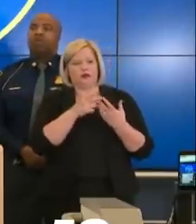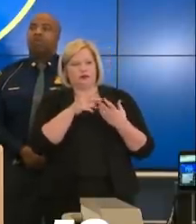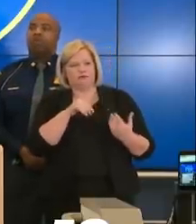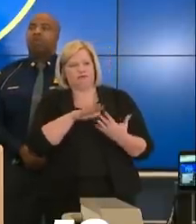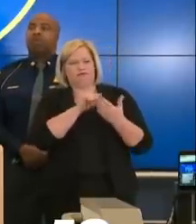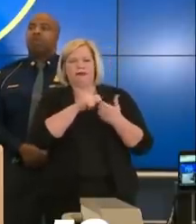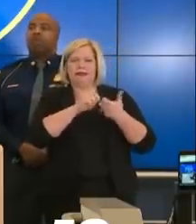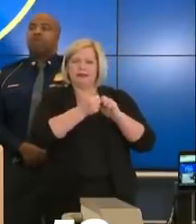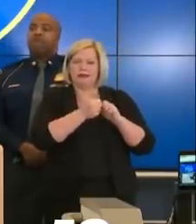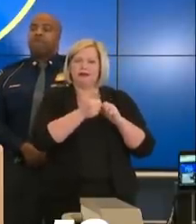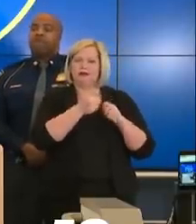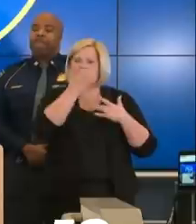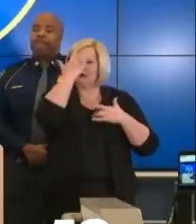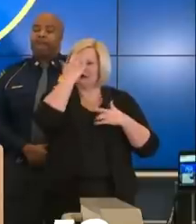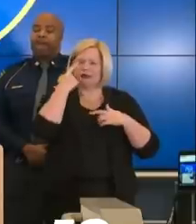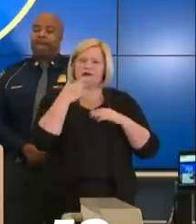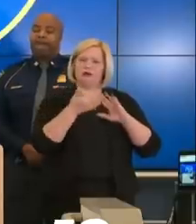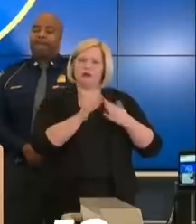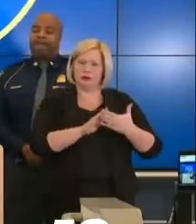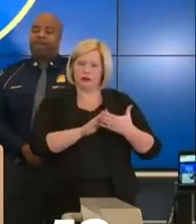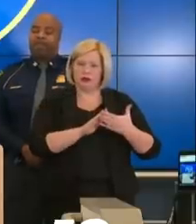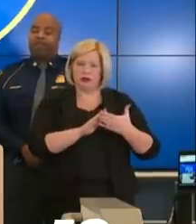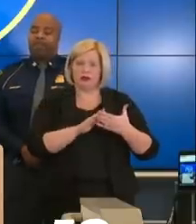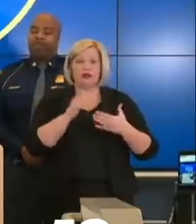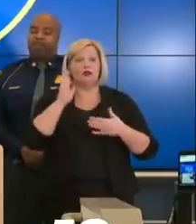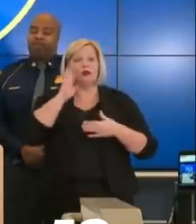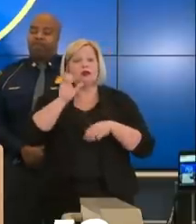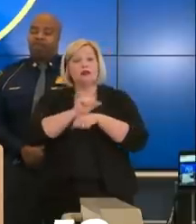community. We will continue to work with